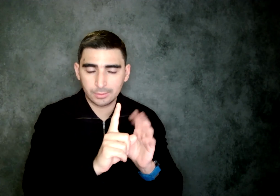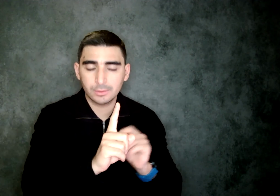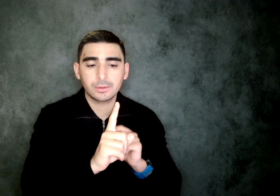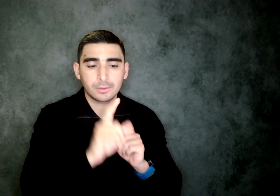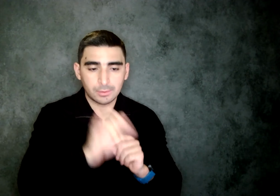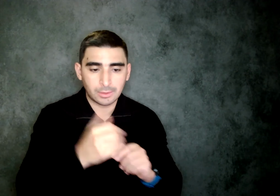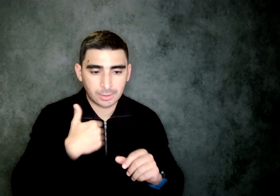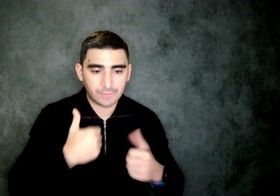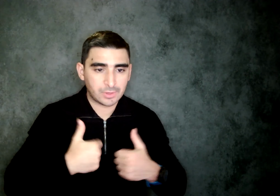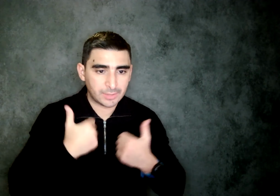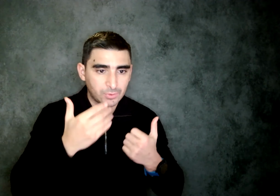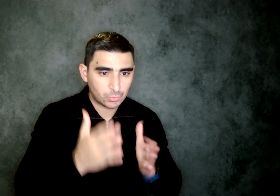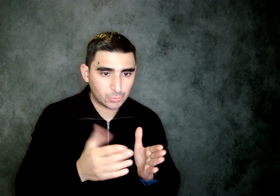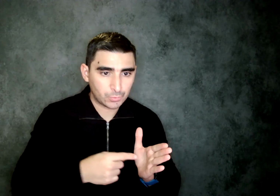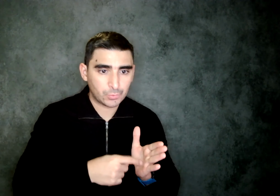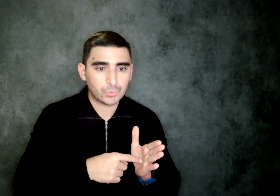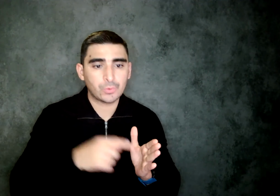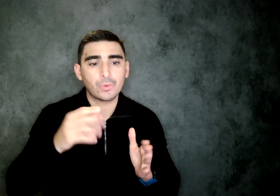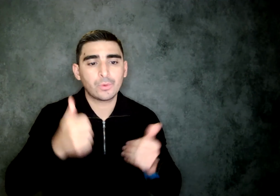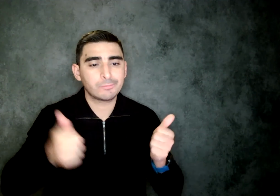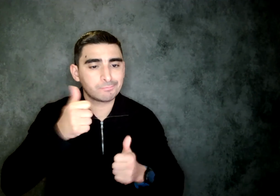living room model, and we also have withdrawal management.